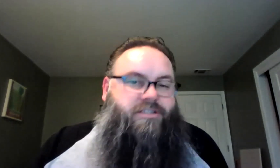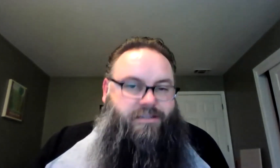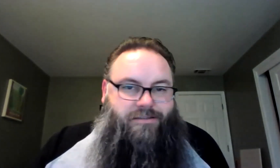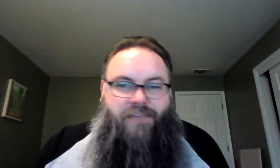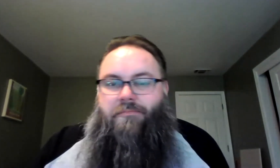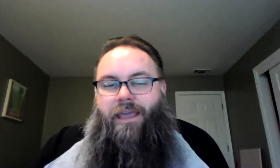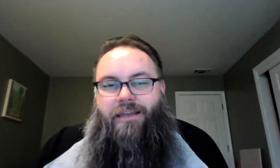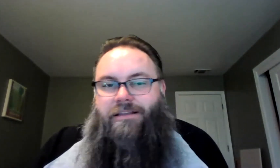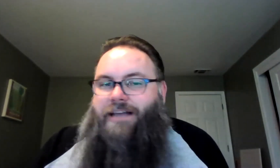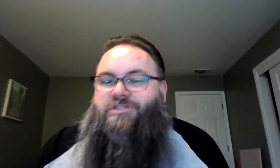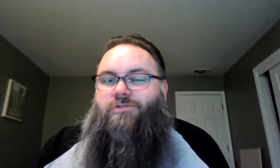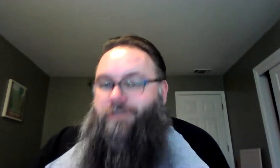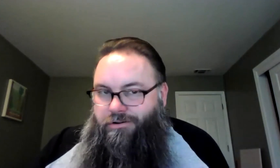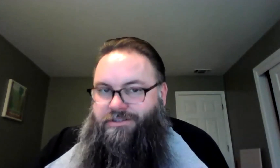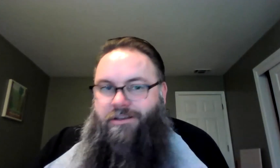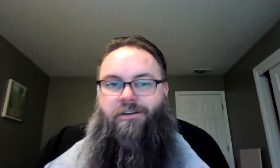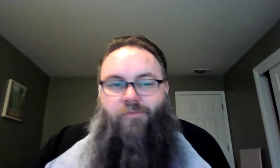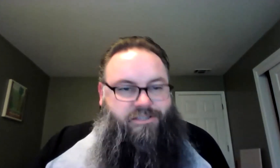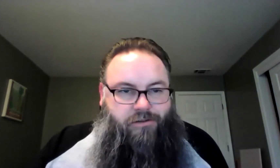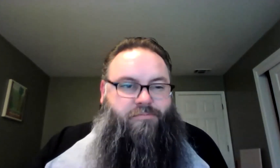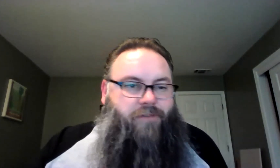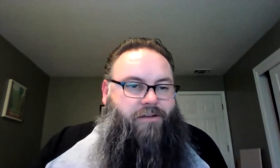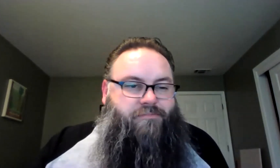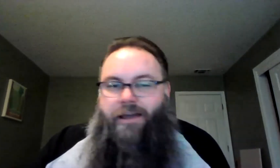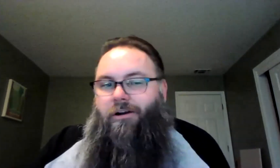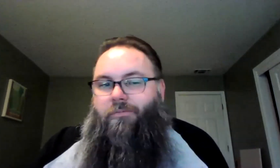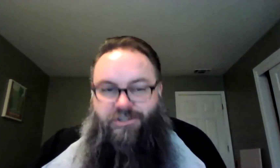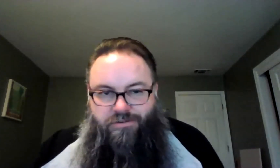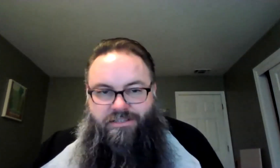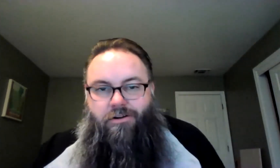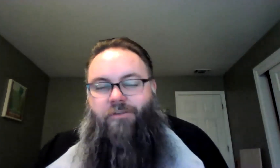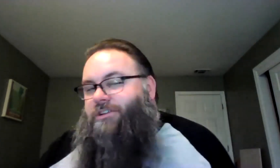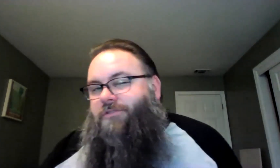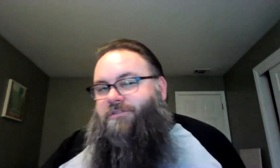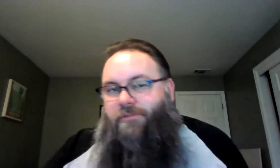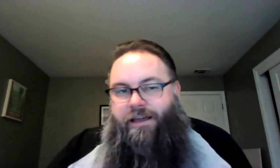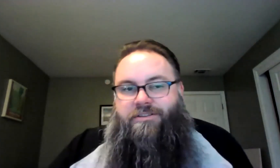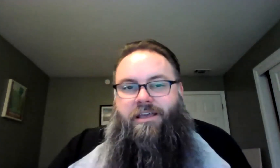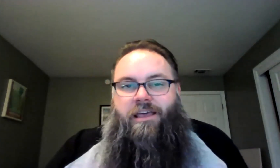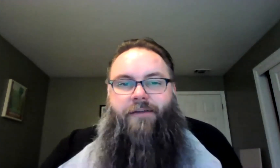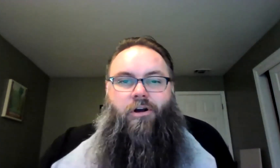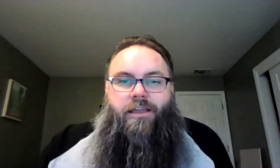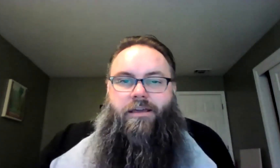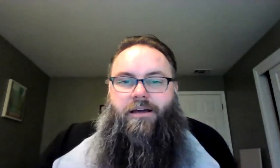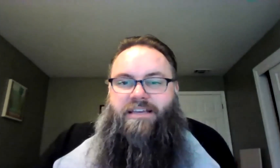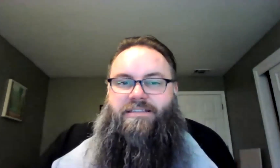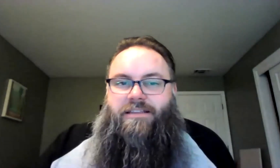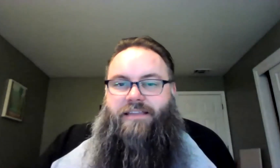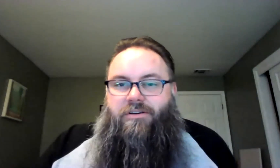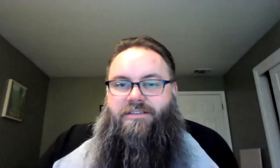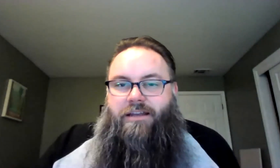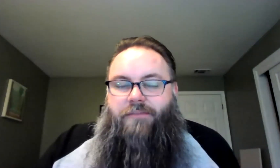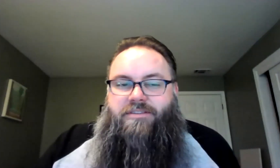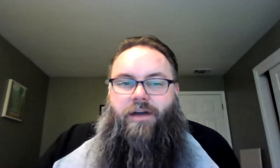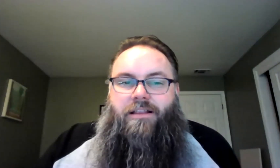which purchases have been made in the last 2 years with service providers by our regional center and which of those providers have already attested